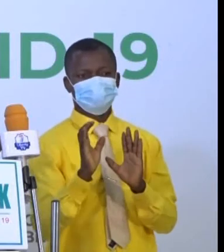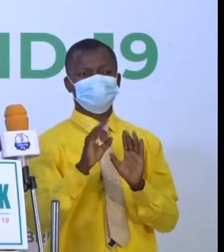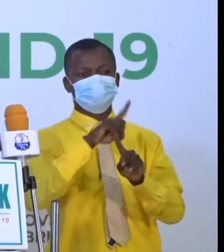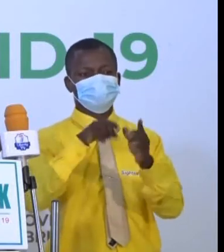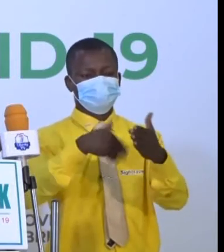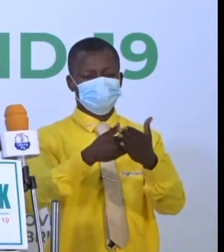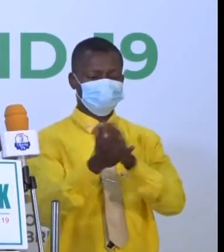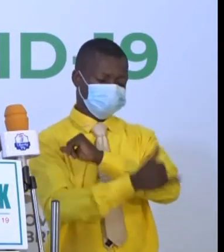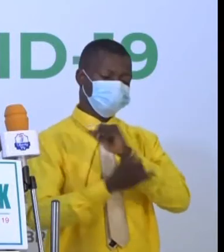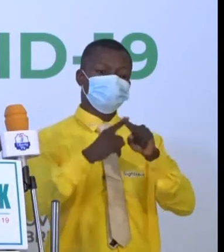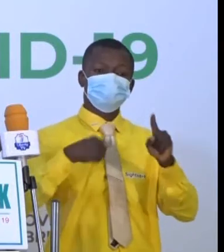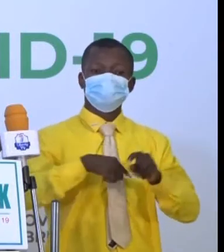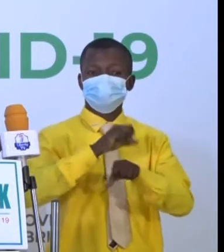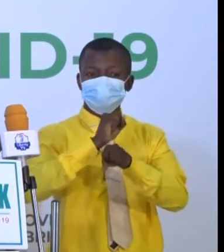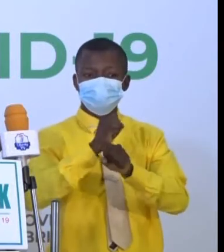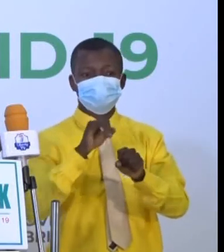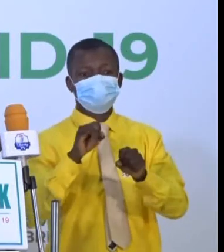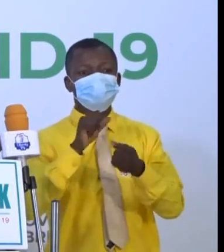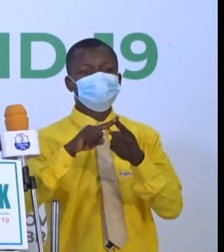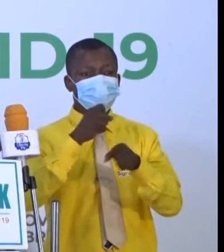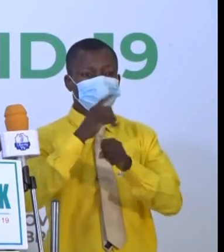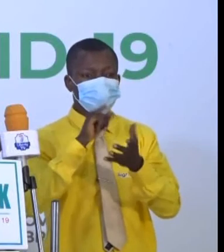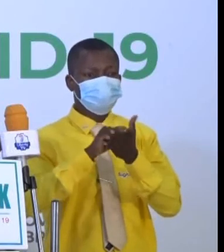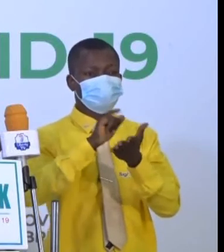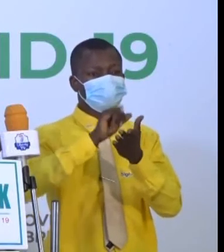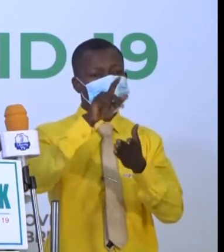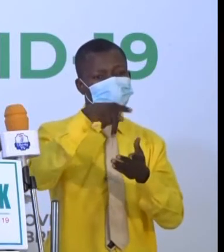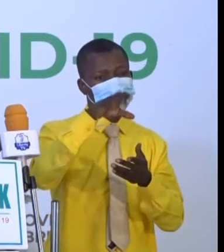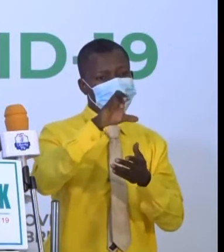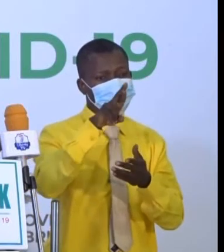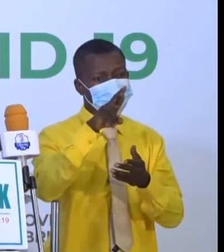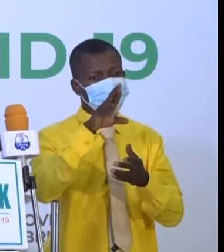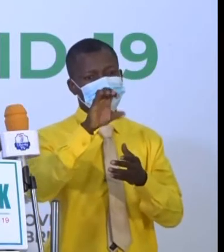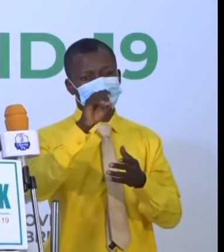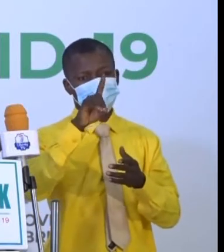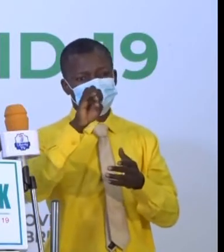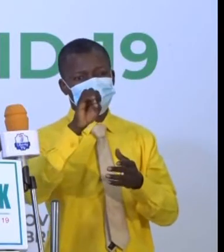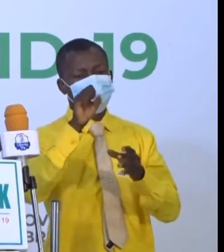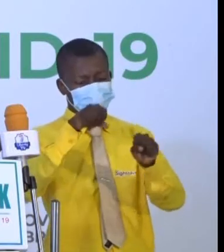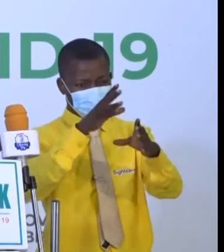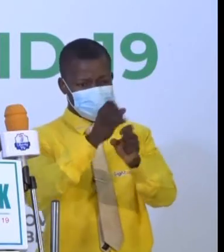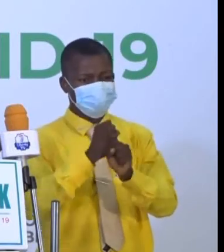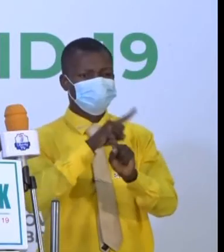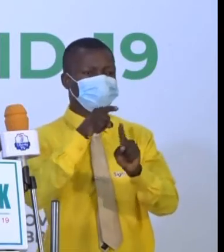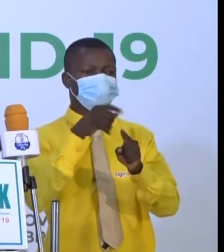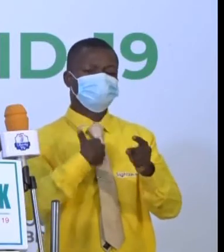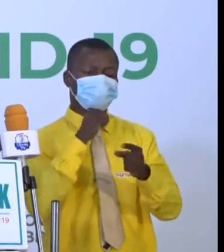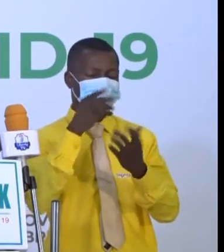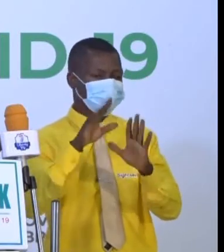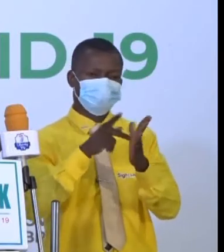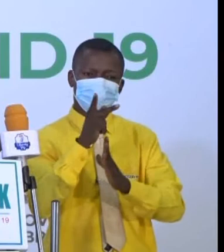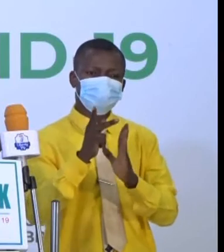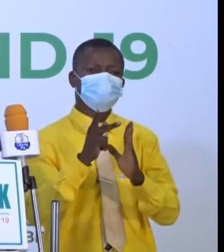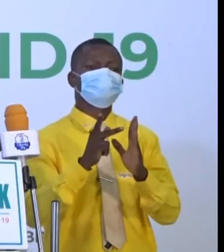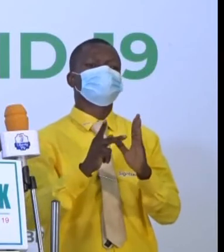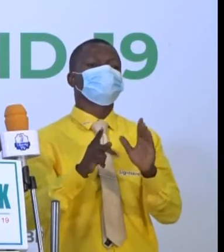working towards making sure that a QR code can still be generated where you have not finished payment, provided there's